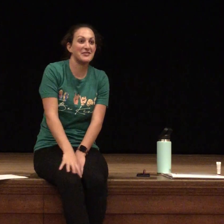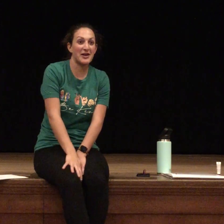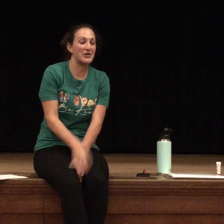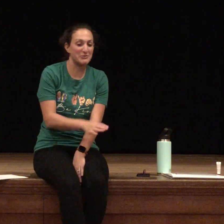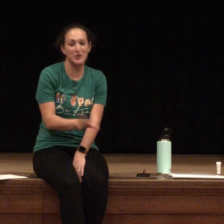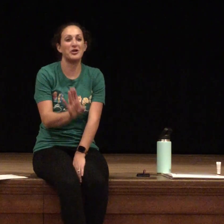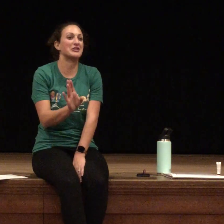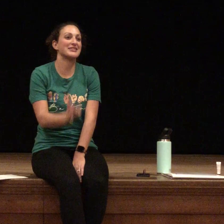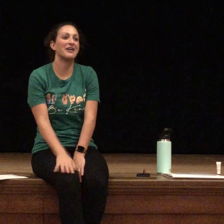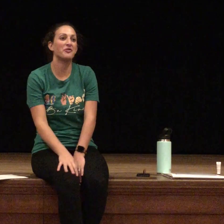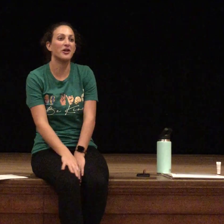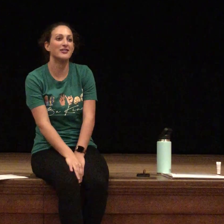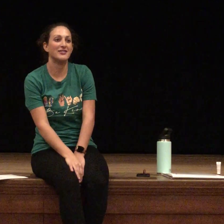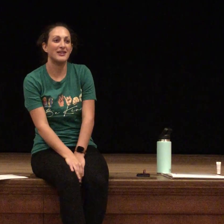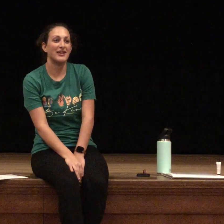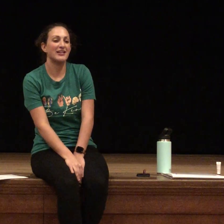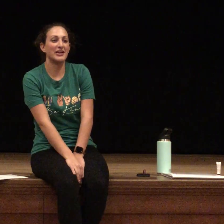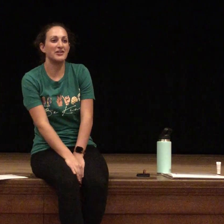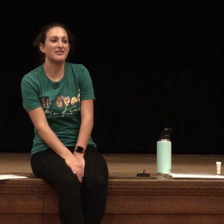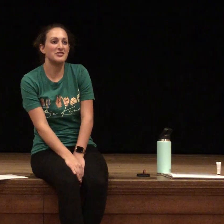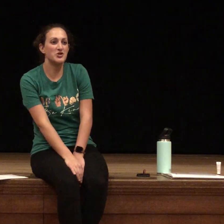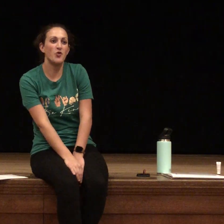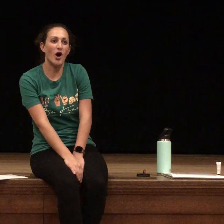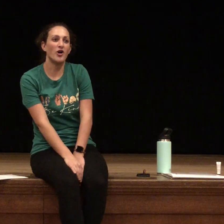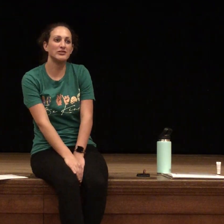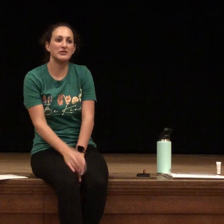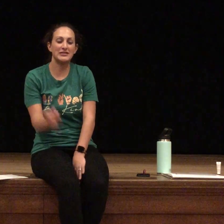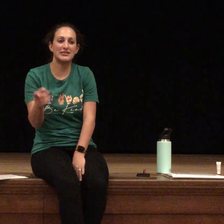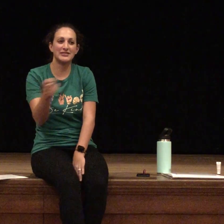south, I'm sure there is a sign for it. Throughout. Like, you all, so it's